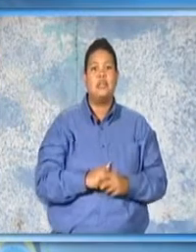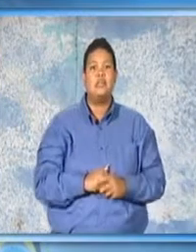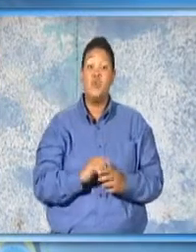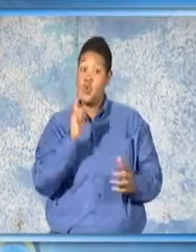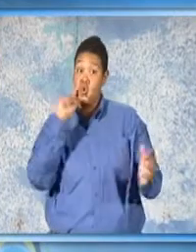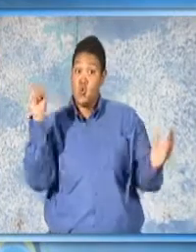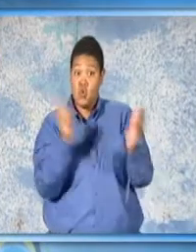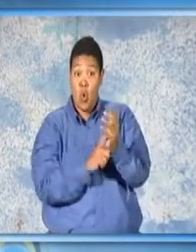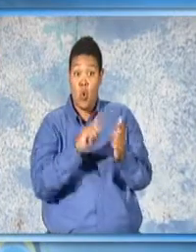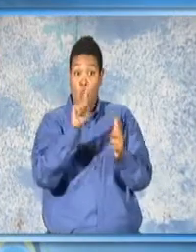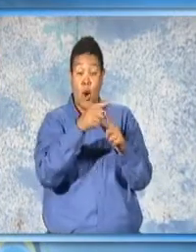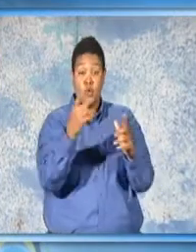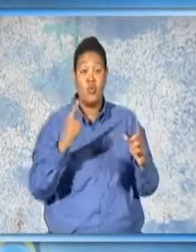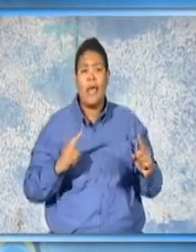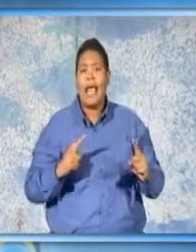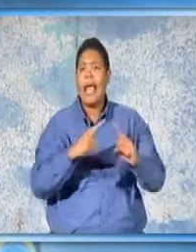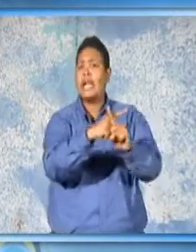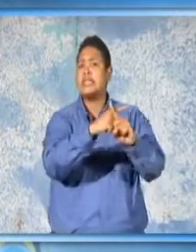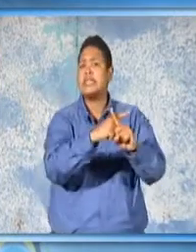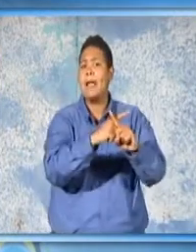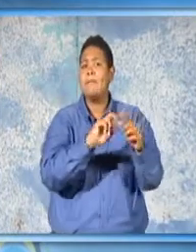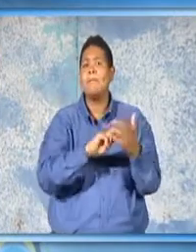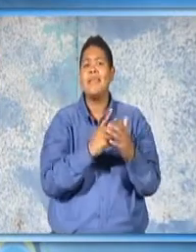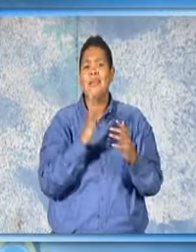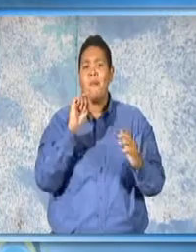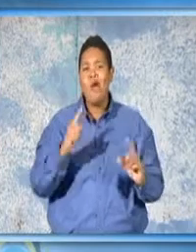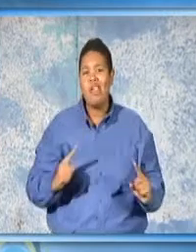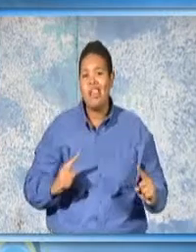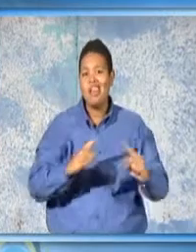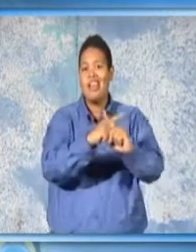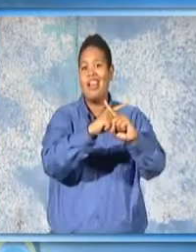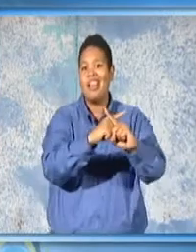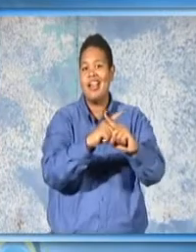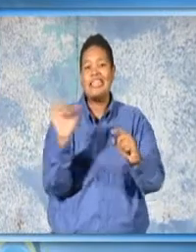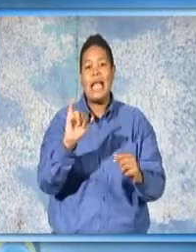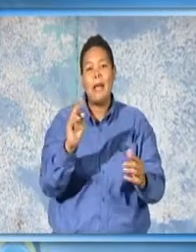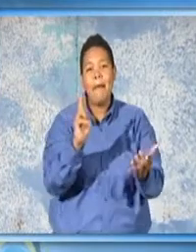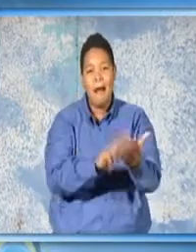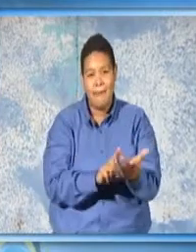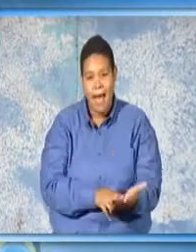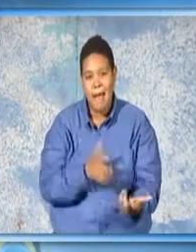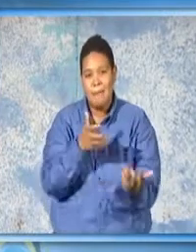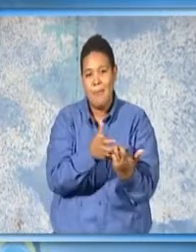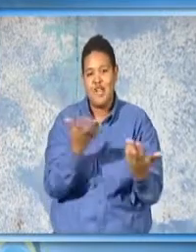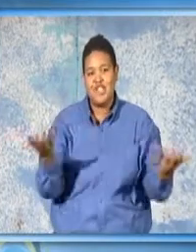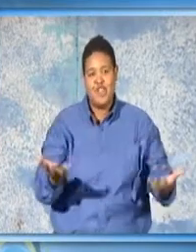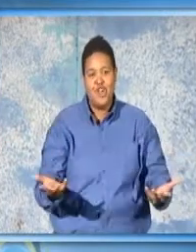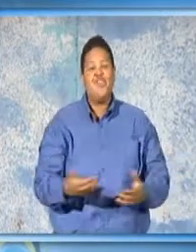Note that when you intercept something, you cross it. The same thing applies here.